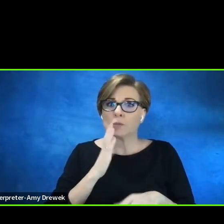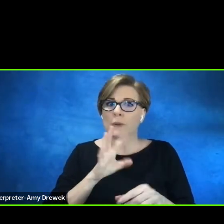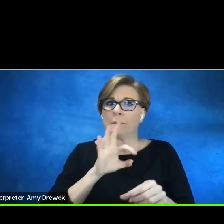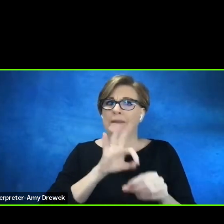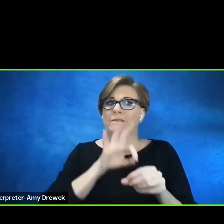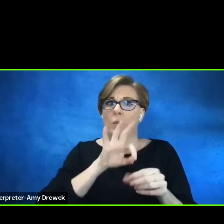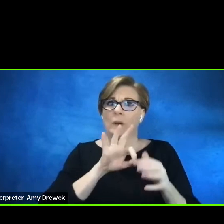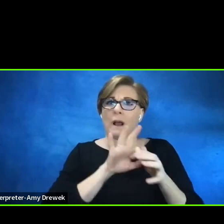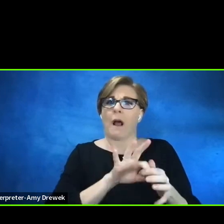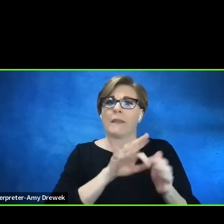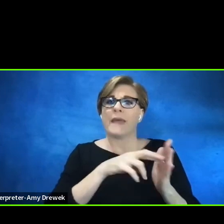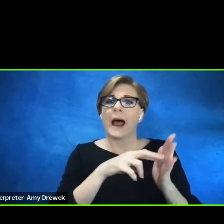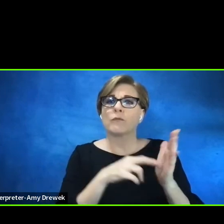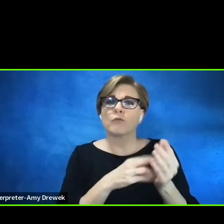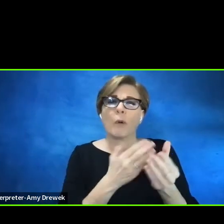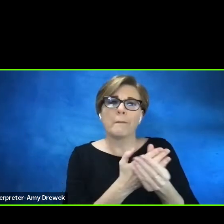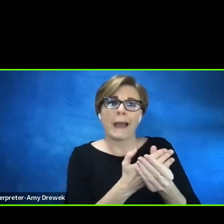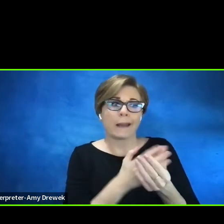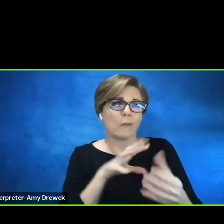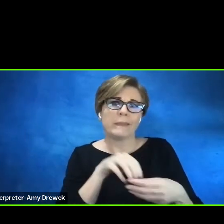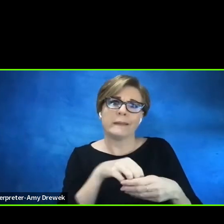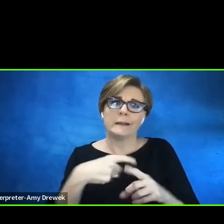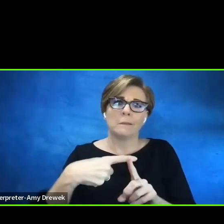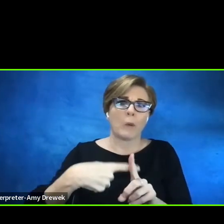within the next month or so.